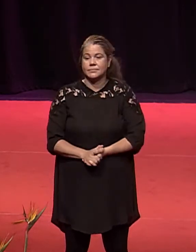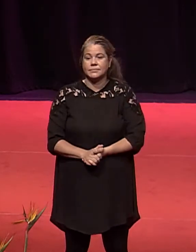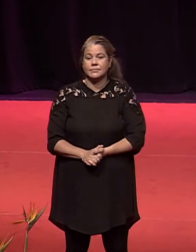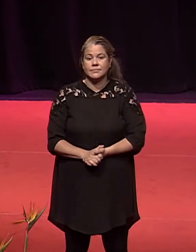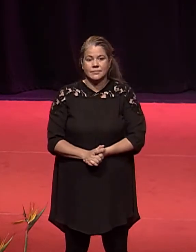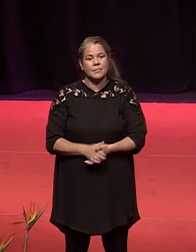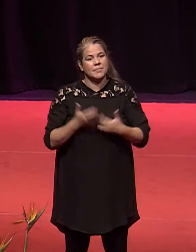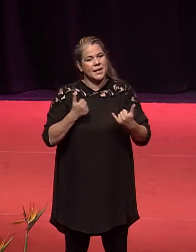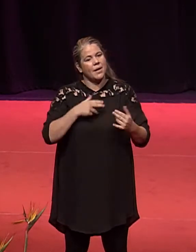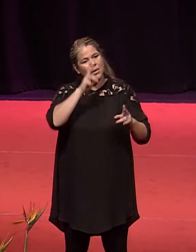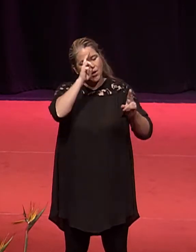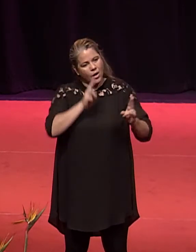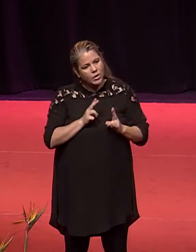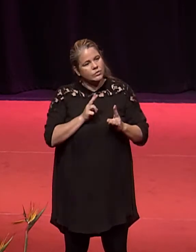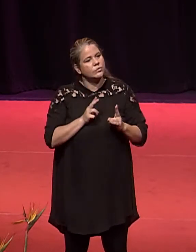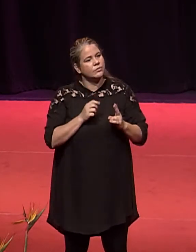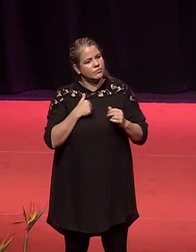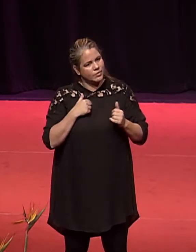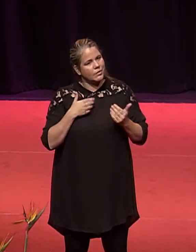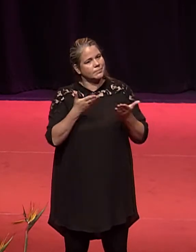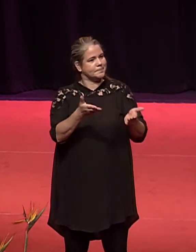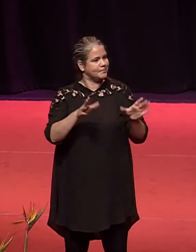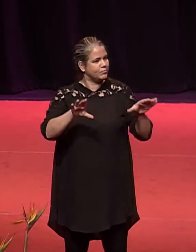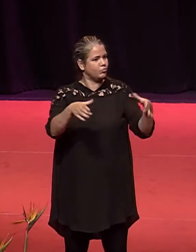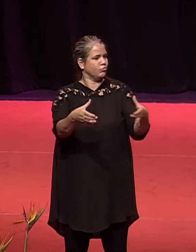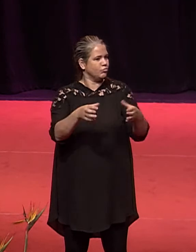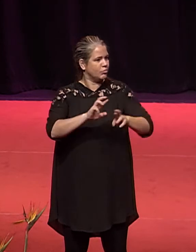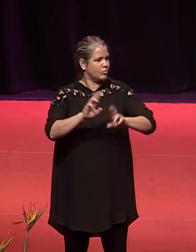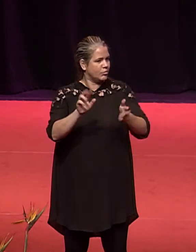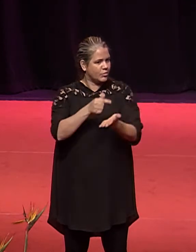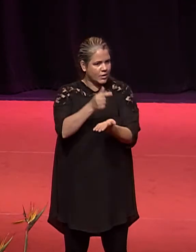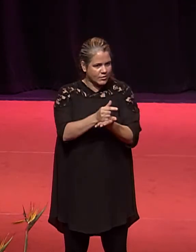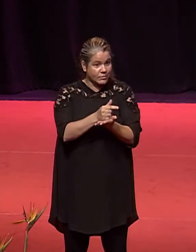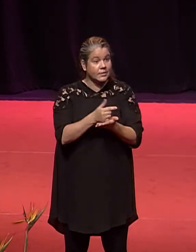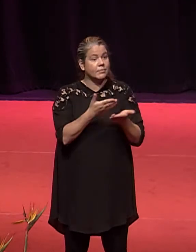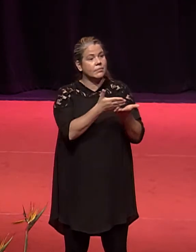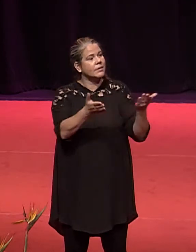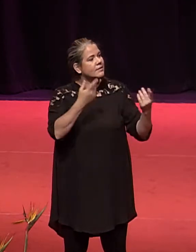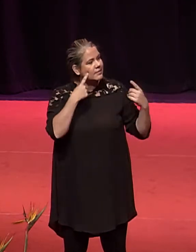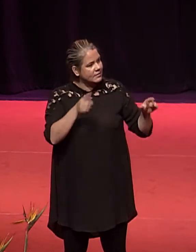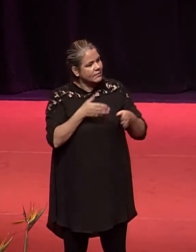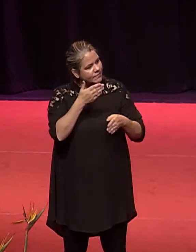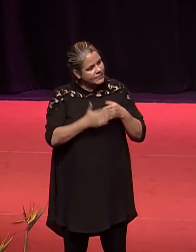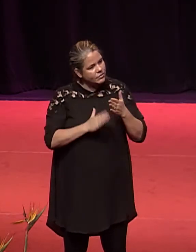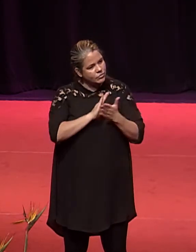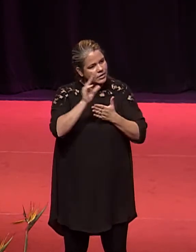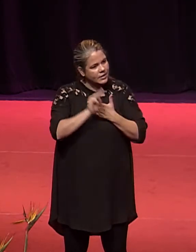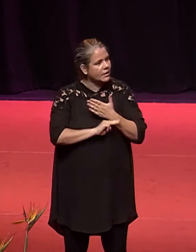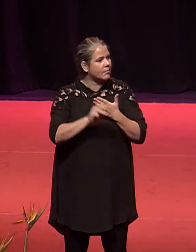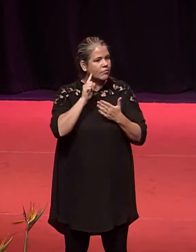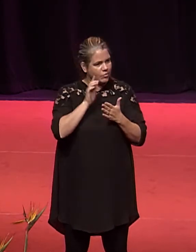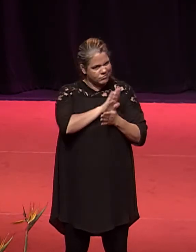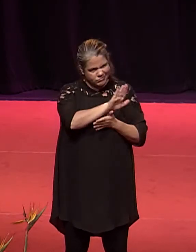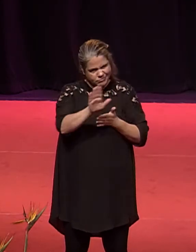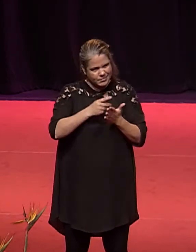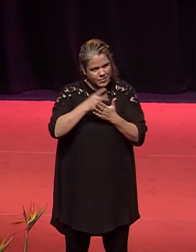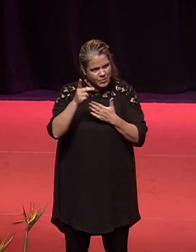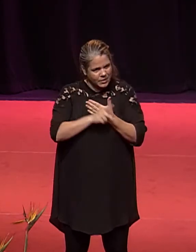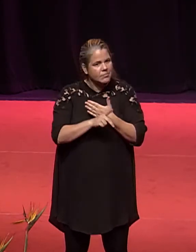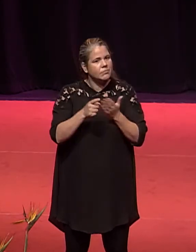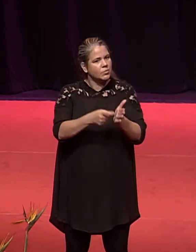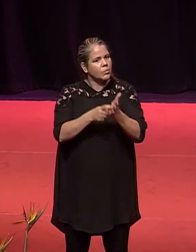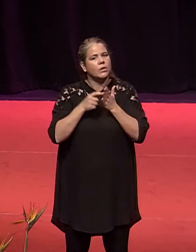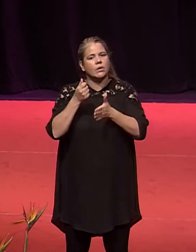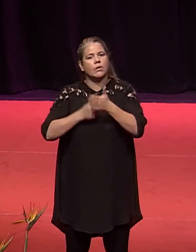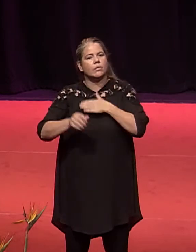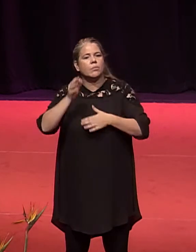I now have the honor of presenting the candidates for graduation. The graduates have successfully completed the curriculum of their chosen program as required by the